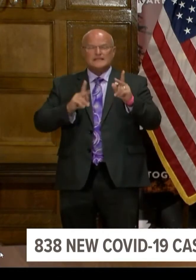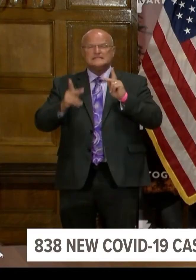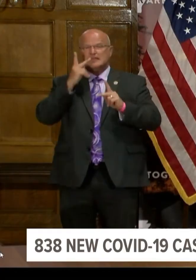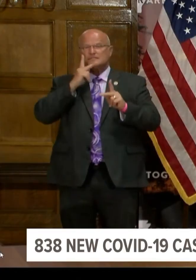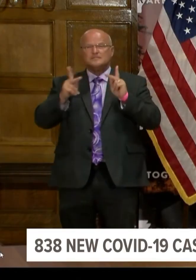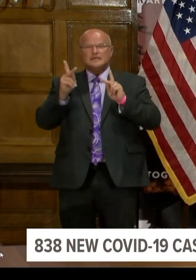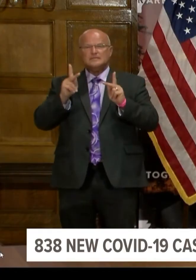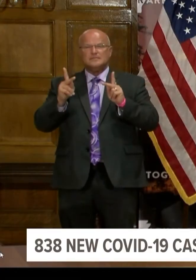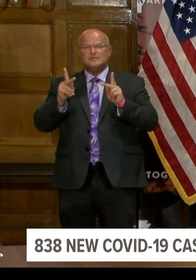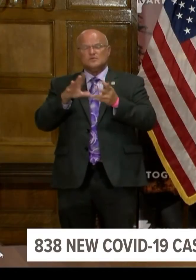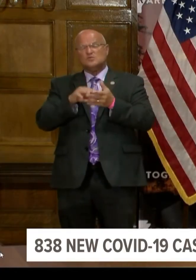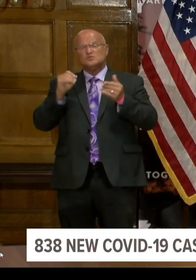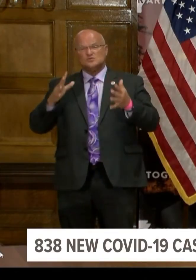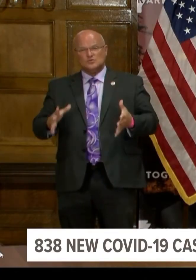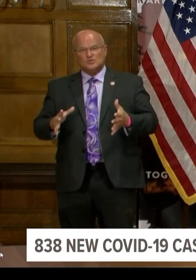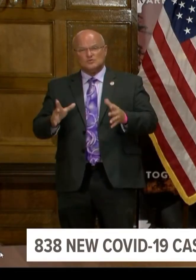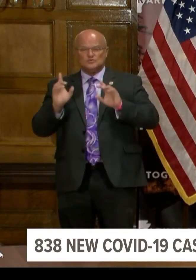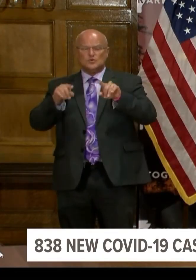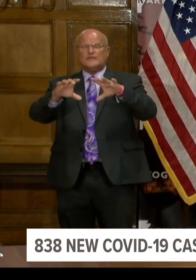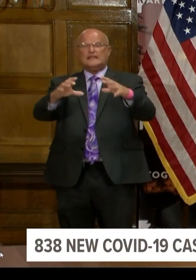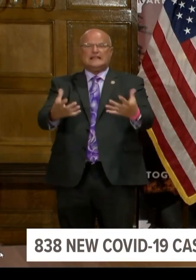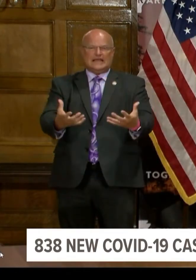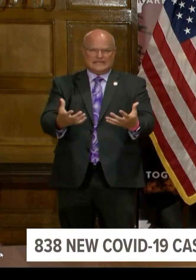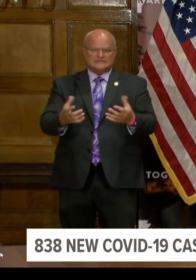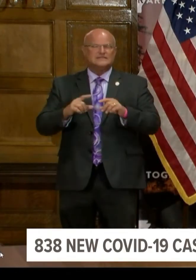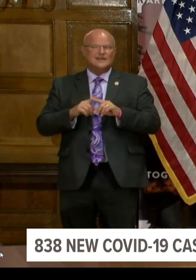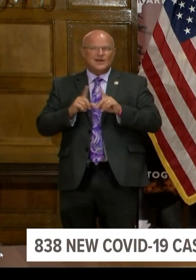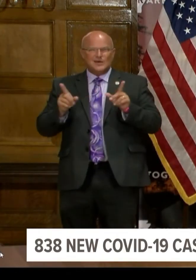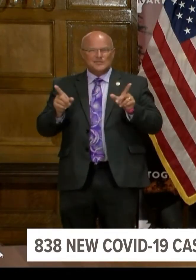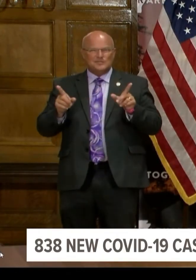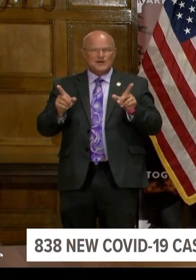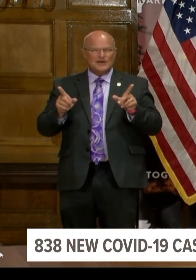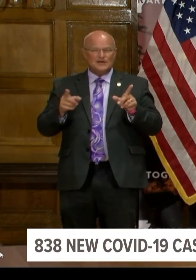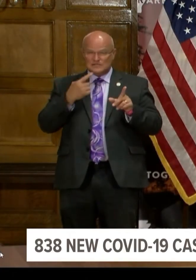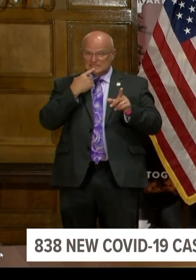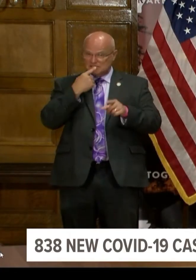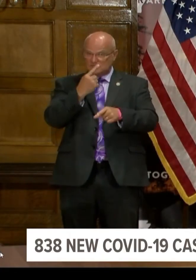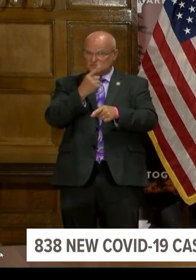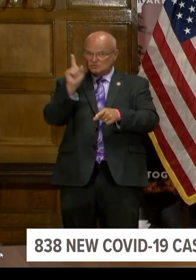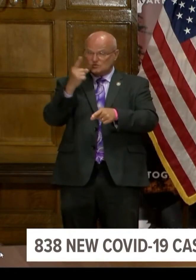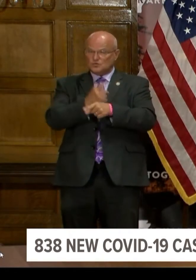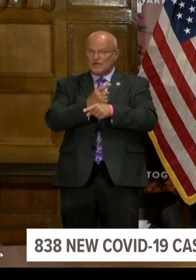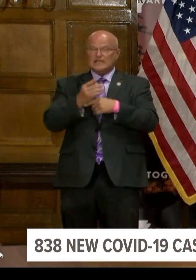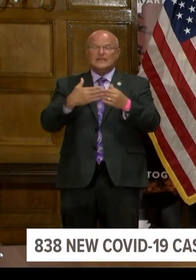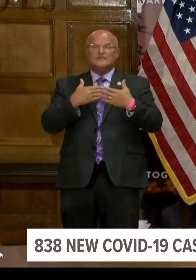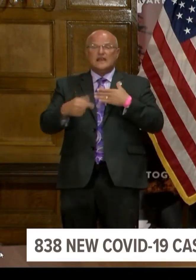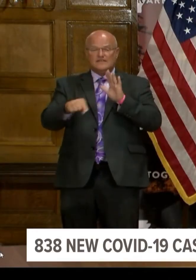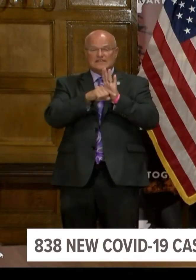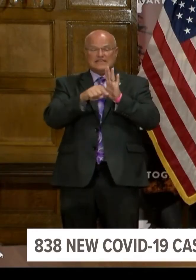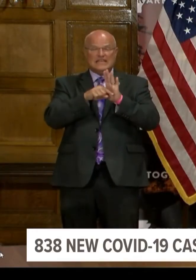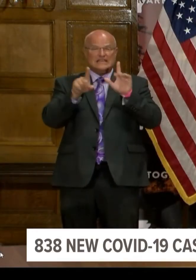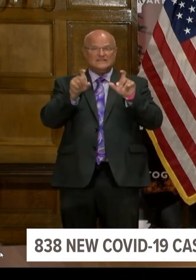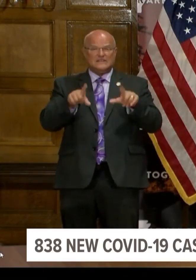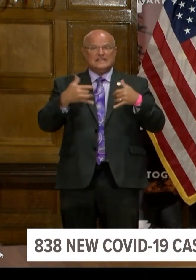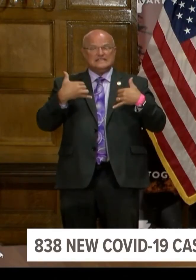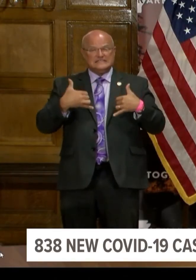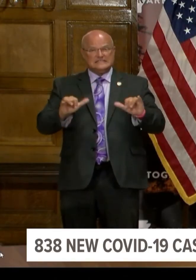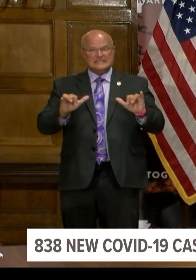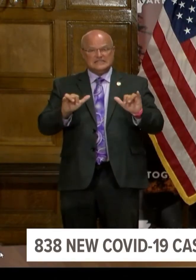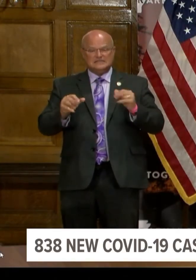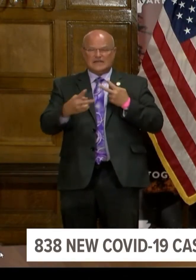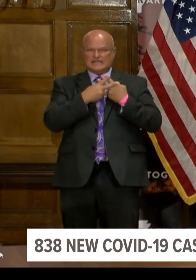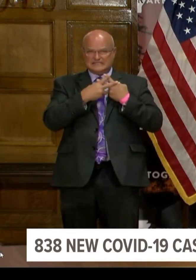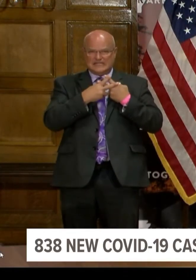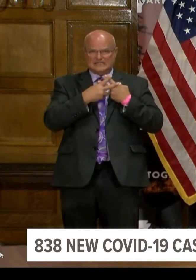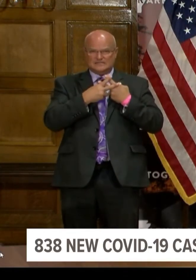into the community or students going to the class. But what you pointed out is correct. Even if you have a negative test, you're still going to be in